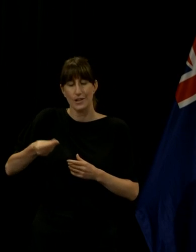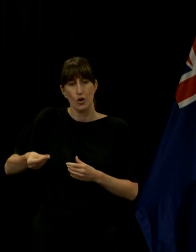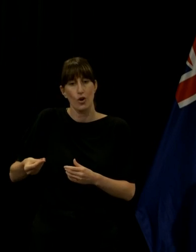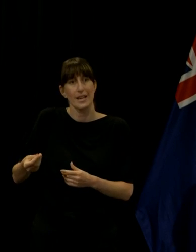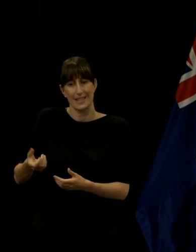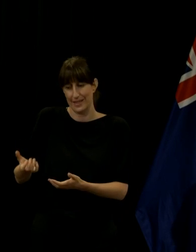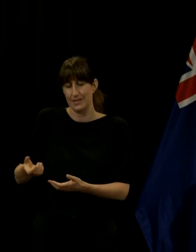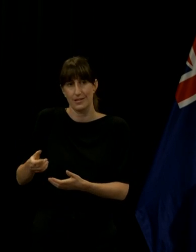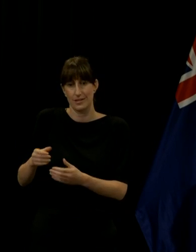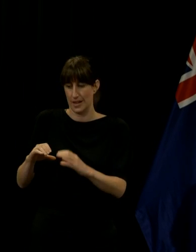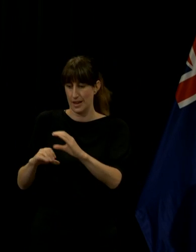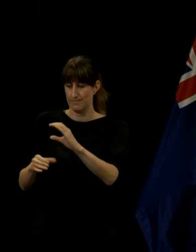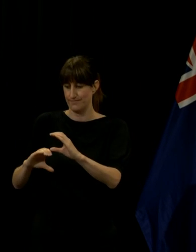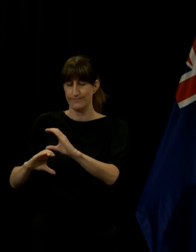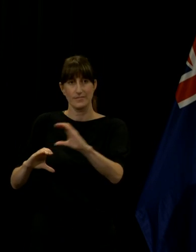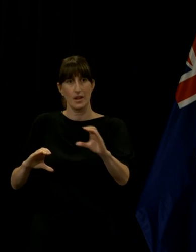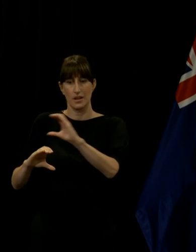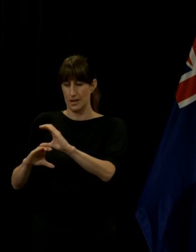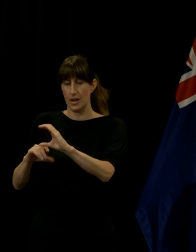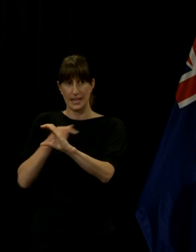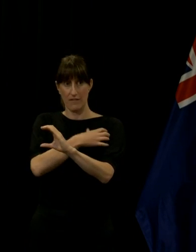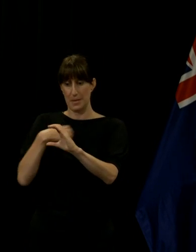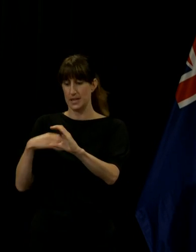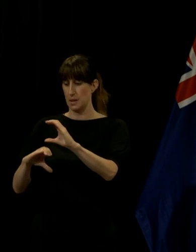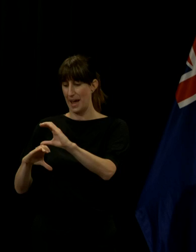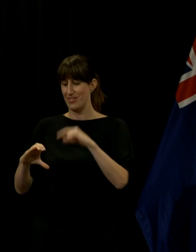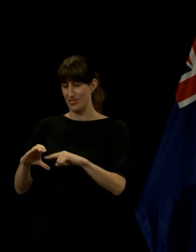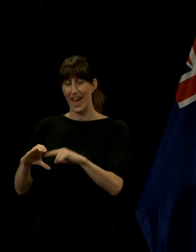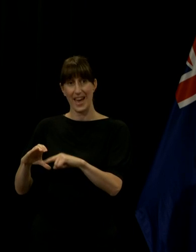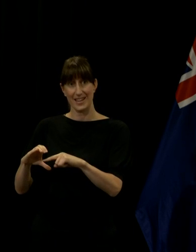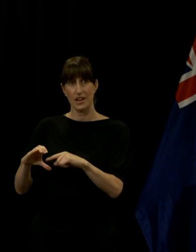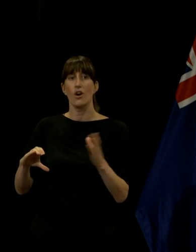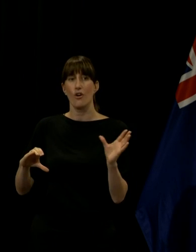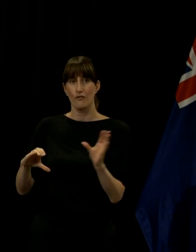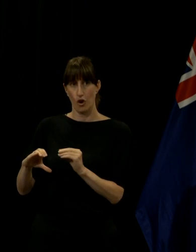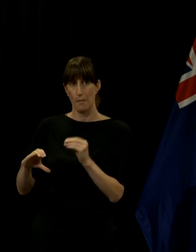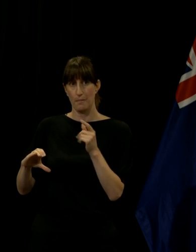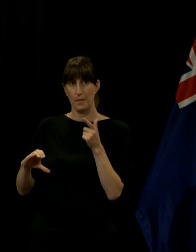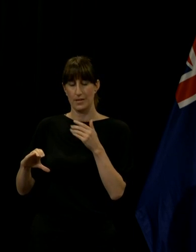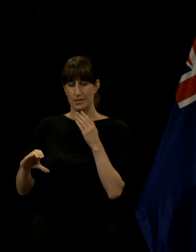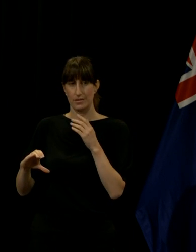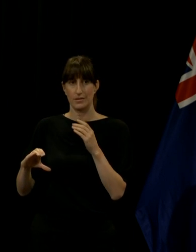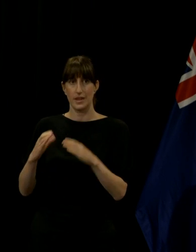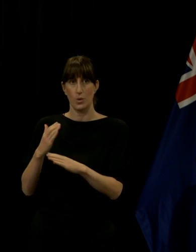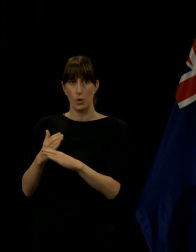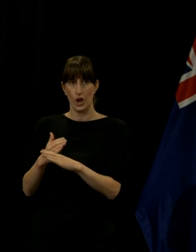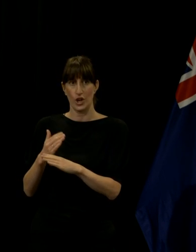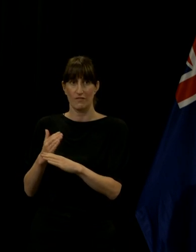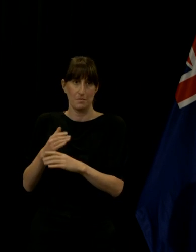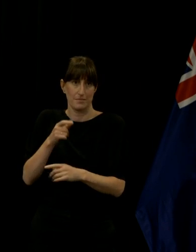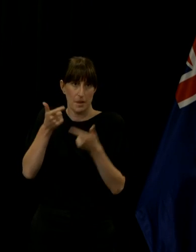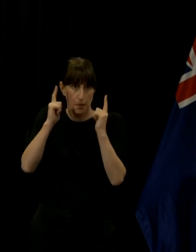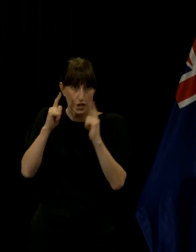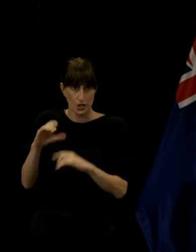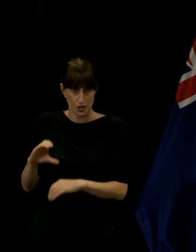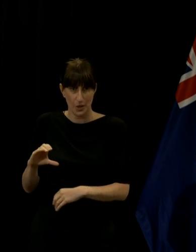that is not happening, we would like to know. In terms of the specifics of your second question, I think that's something I can't answer on the spot right now. So the message